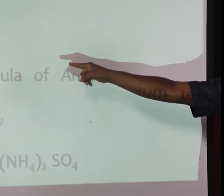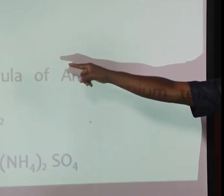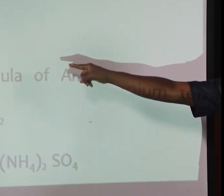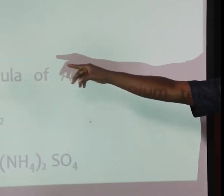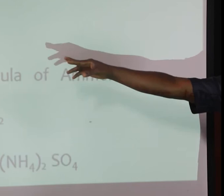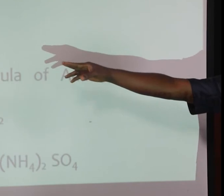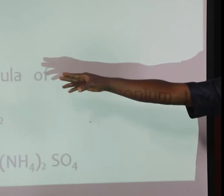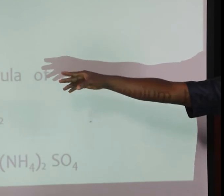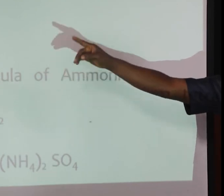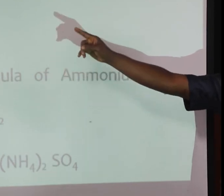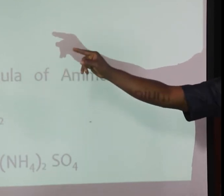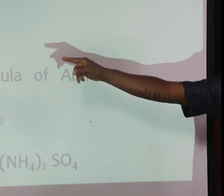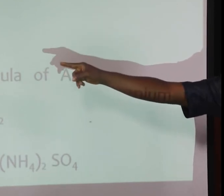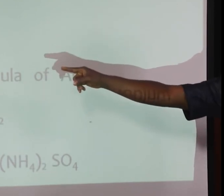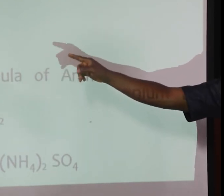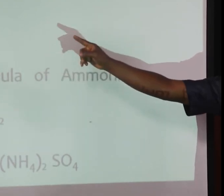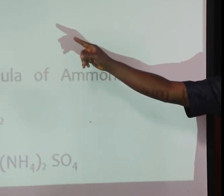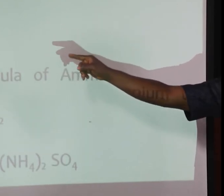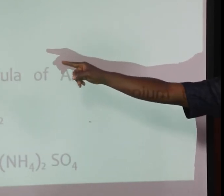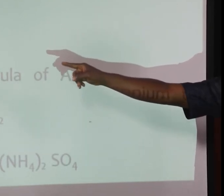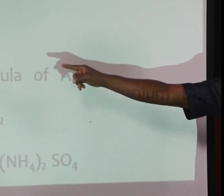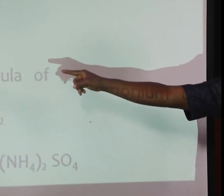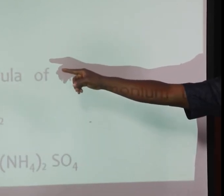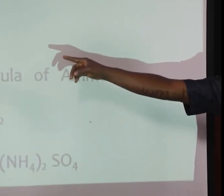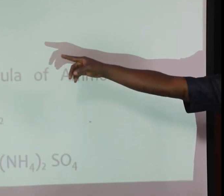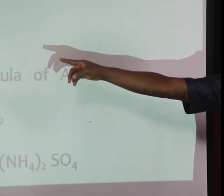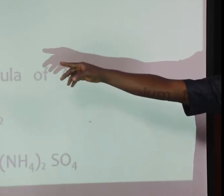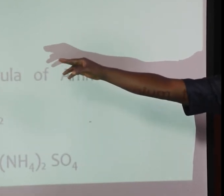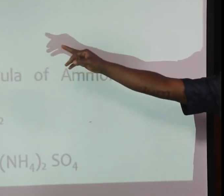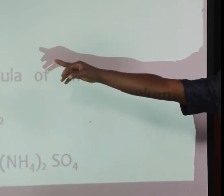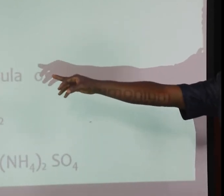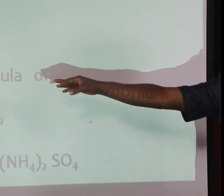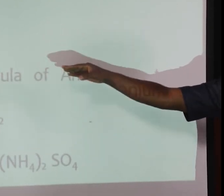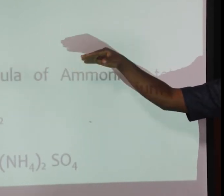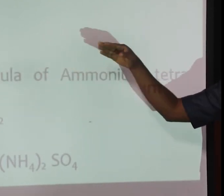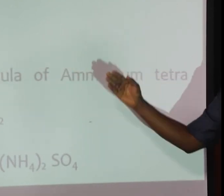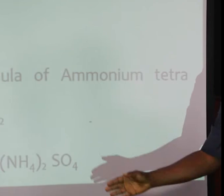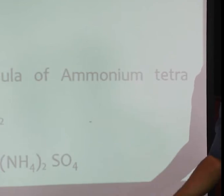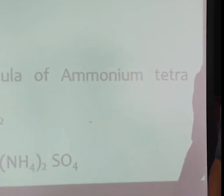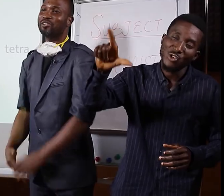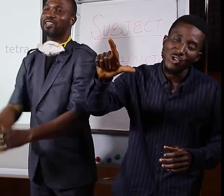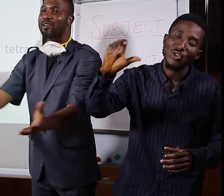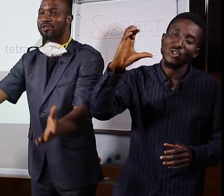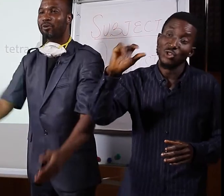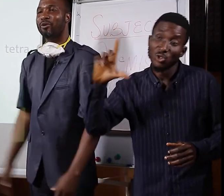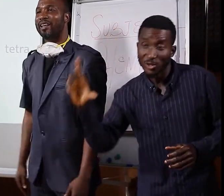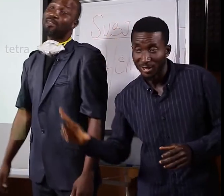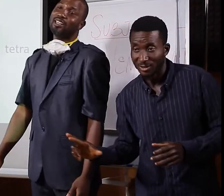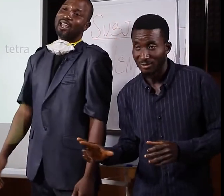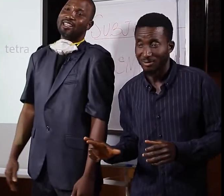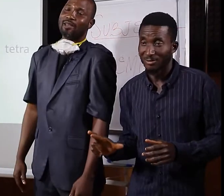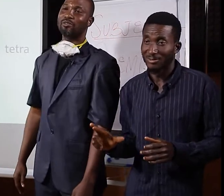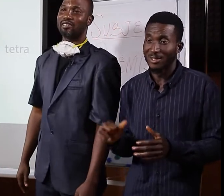chlorine. So you have aluminium 1, chloride 3. So the formula is aluminium chloride. Once you say aluminium